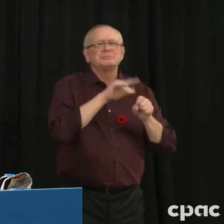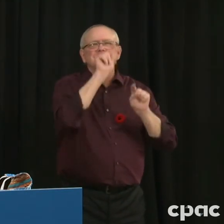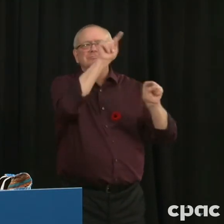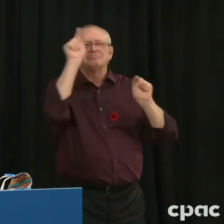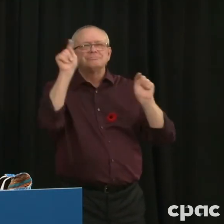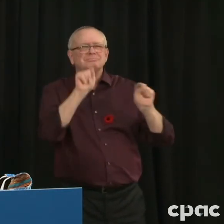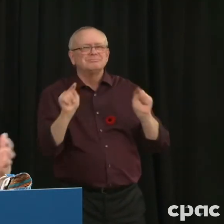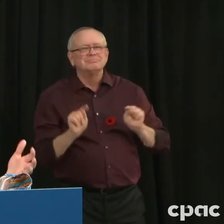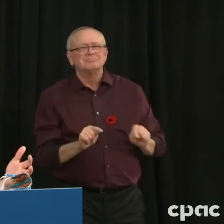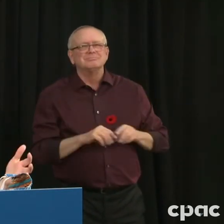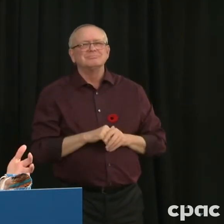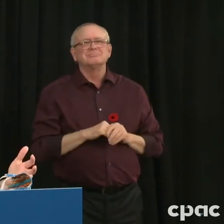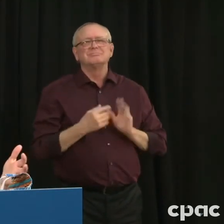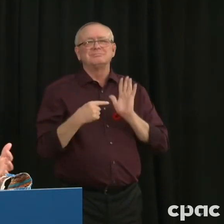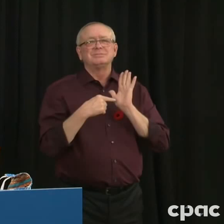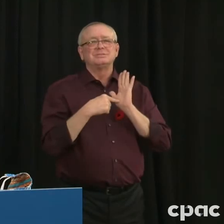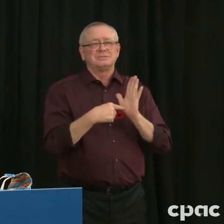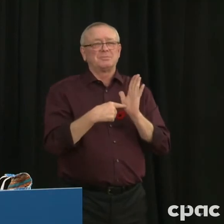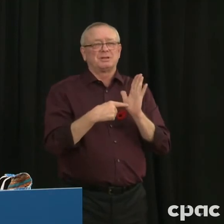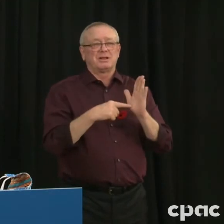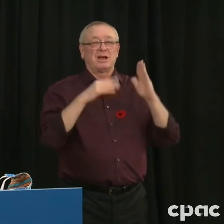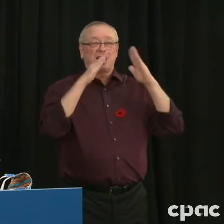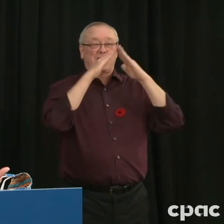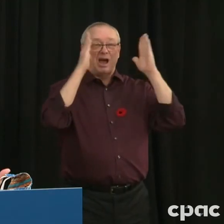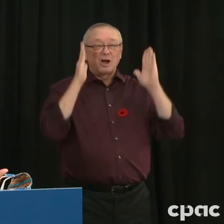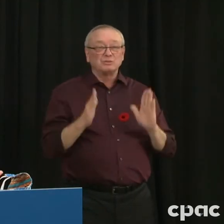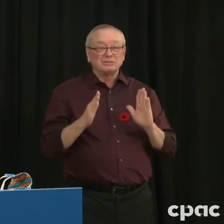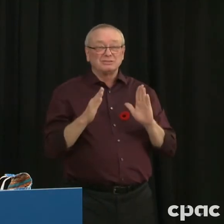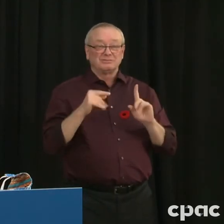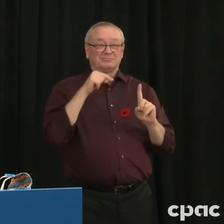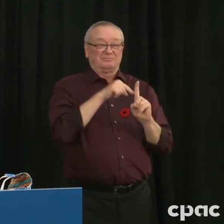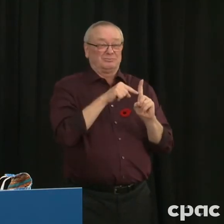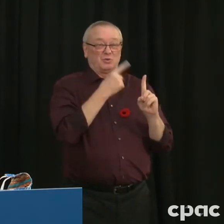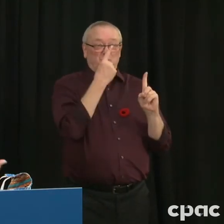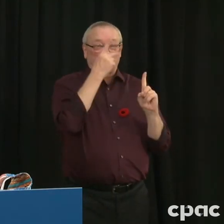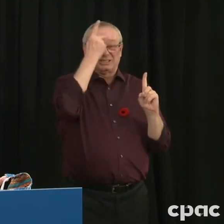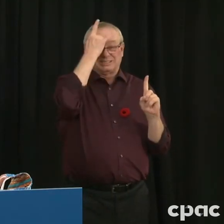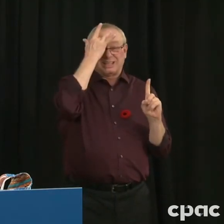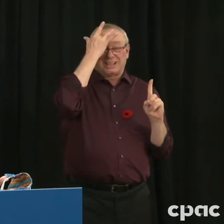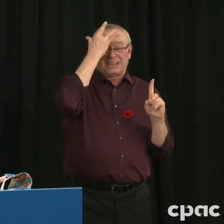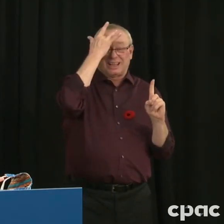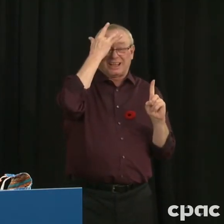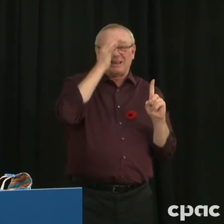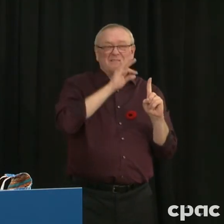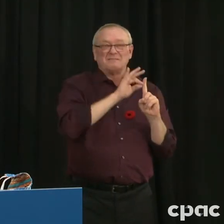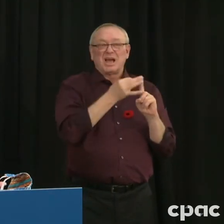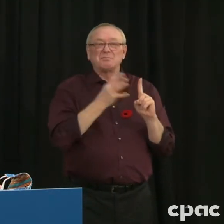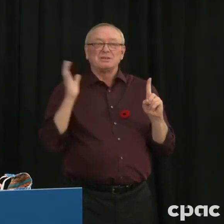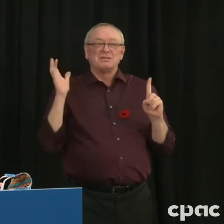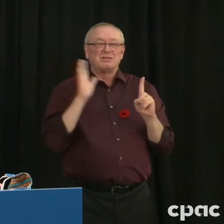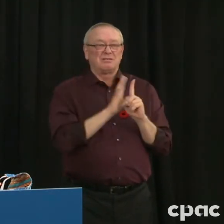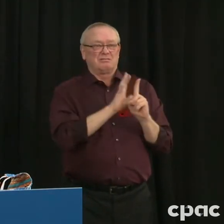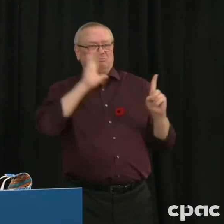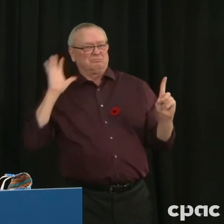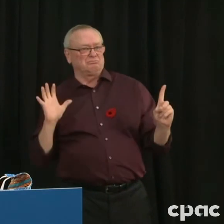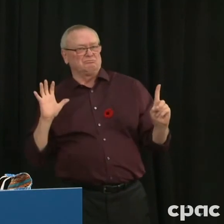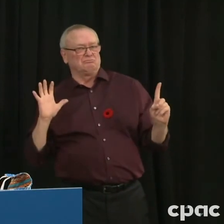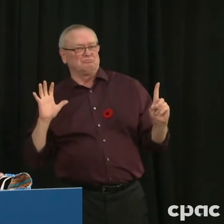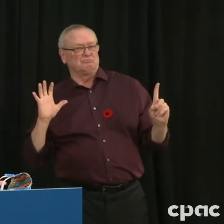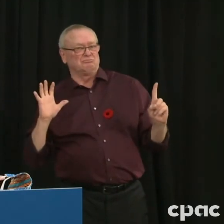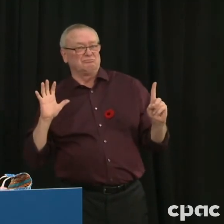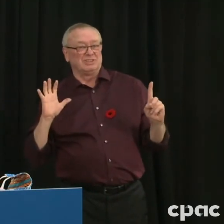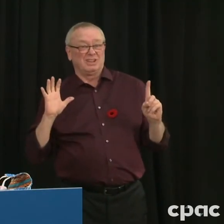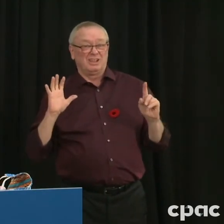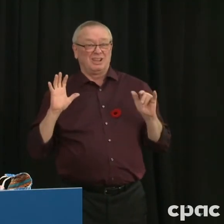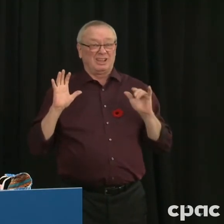that individual be isolated away from everyone else they live with as soon as possible. But that's not something that we're going to be able to make mandatory. That's something